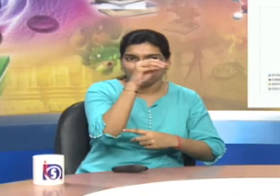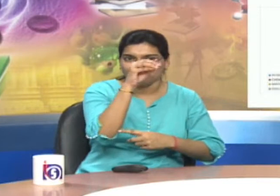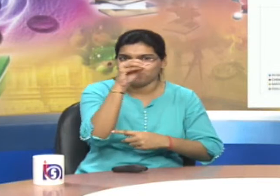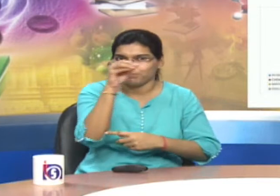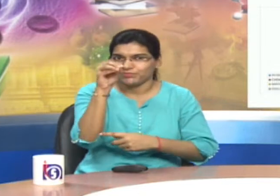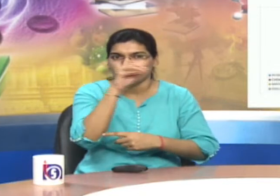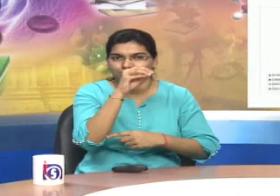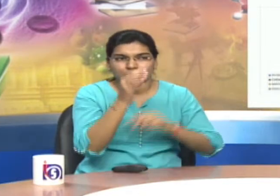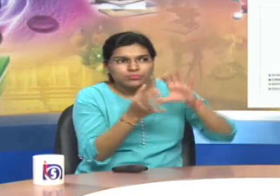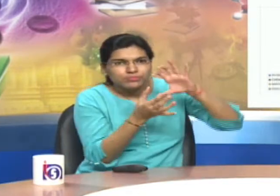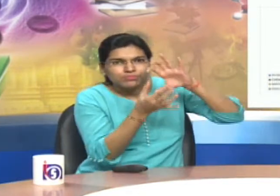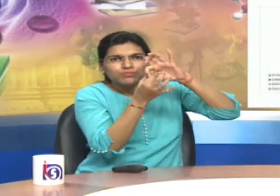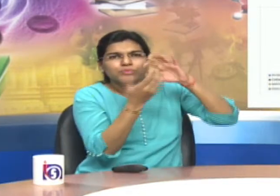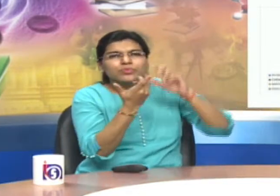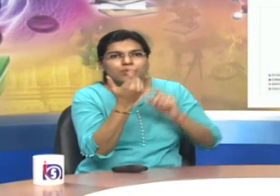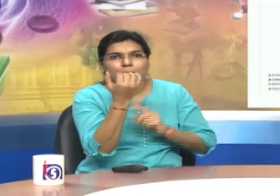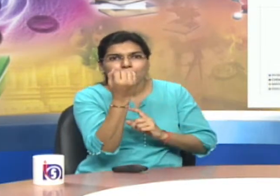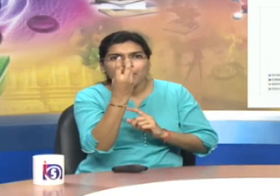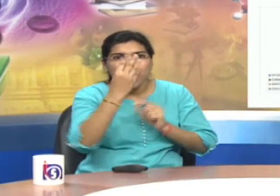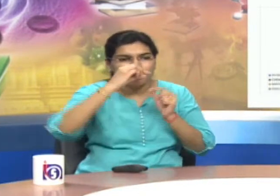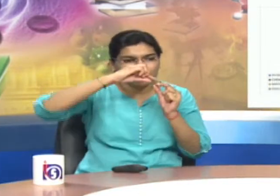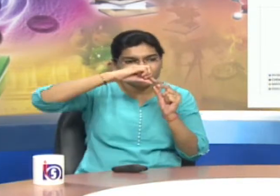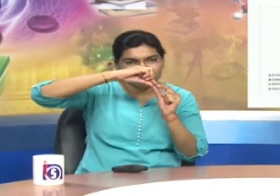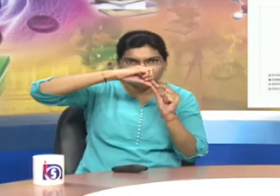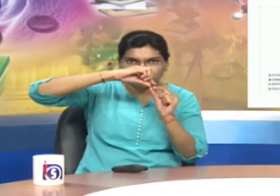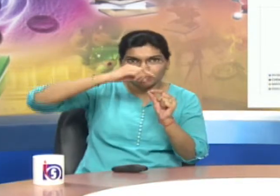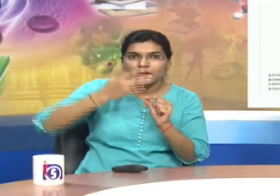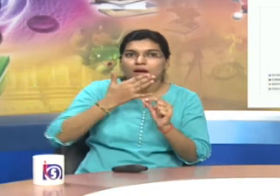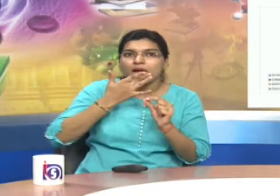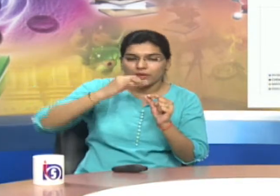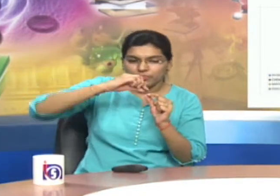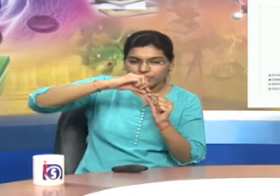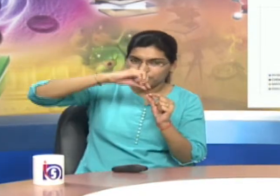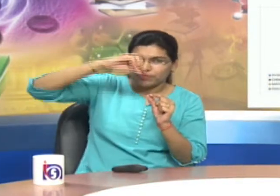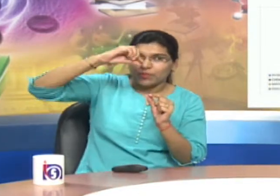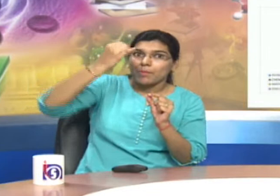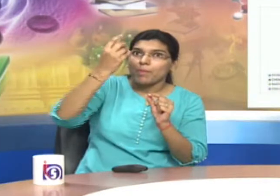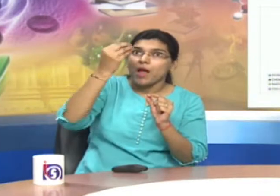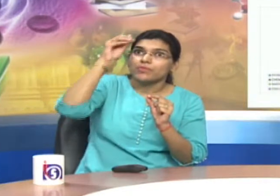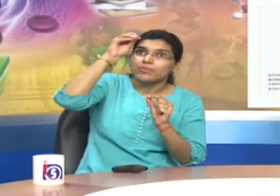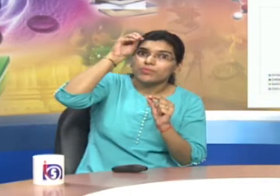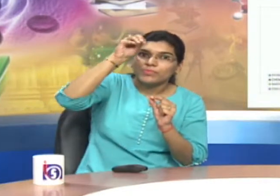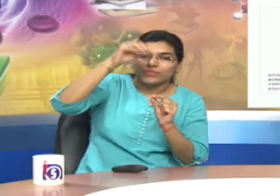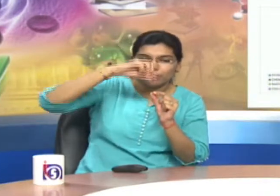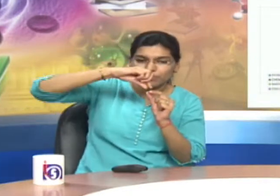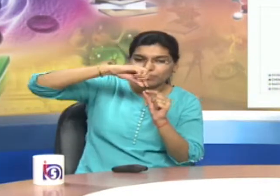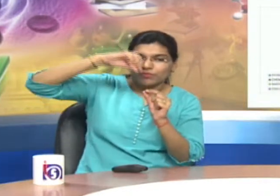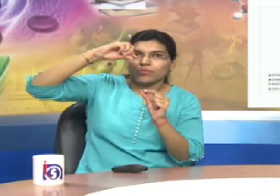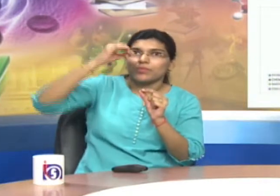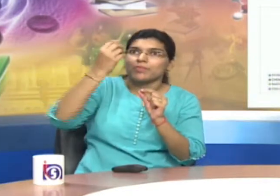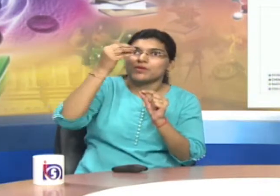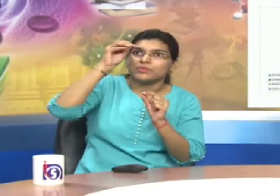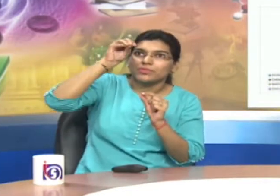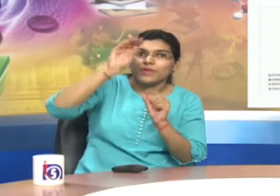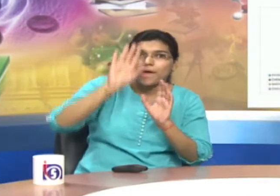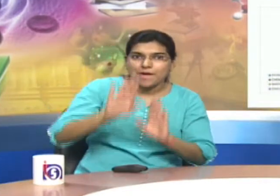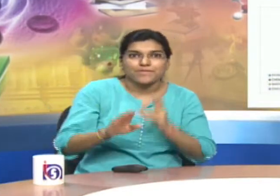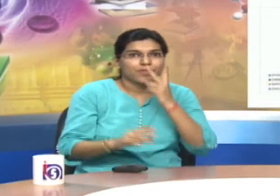name, you can put the marks to make the table more clear. So below the